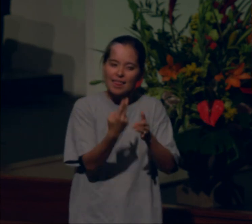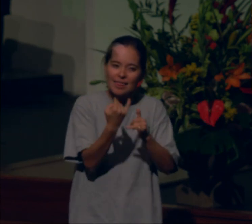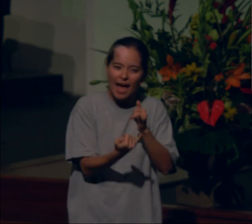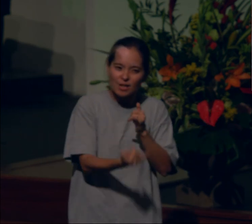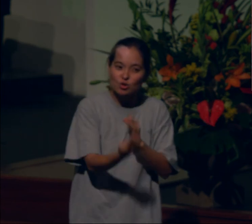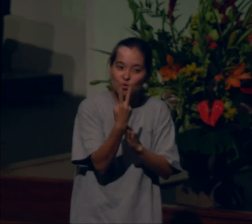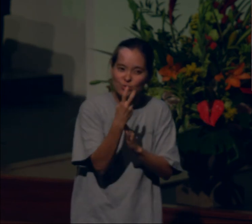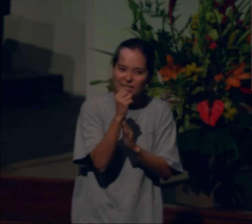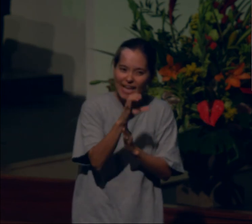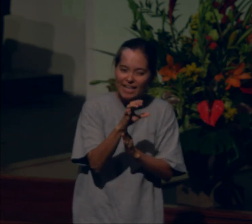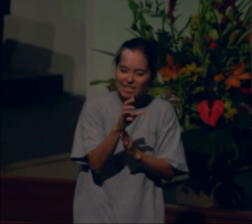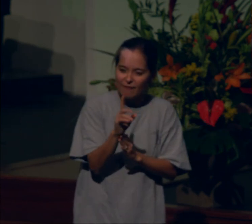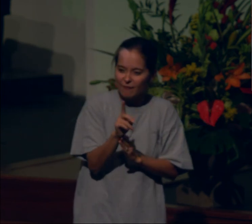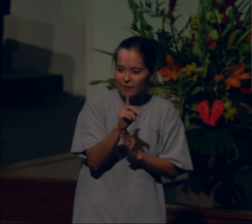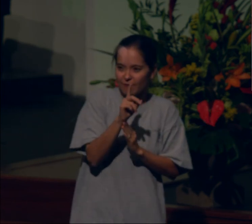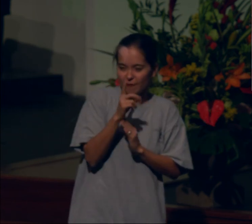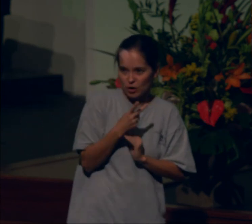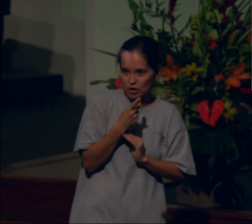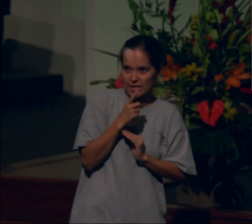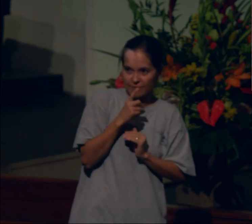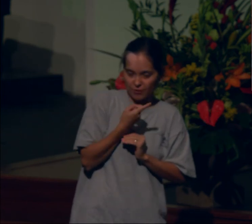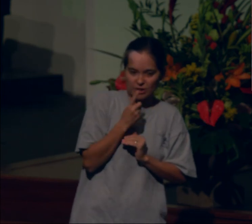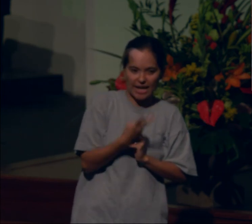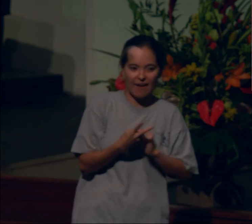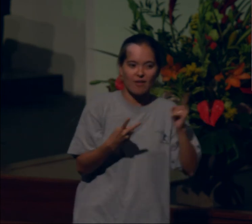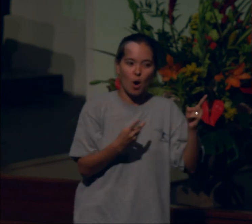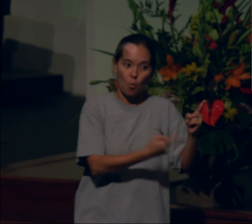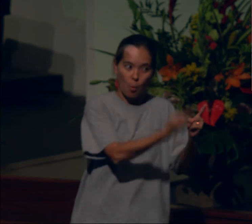half, Patriots get a field goal.